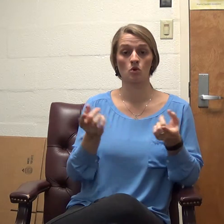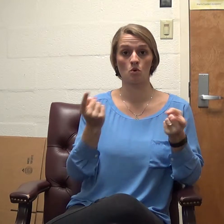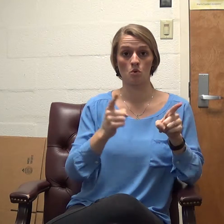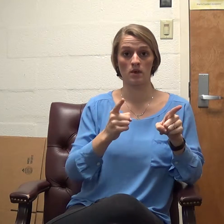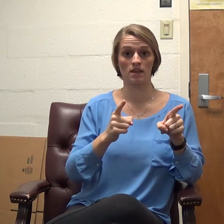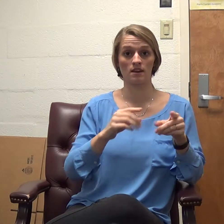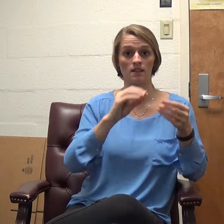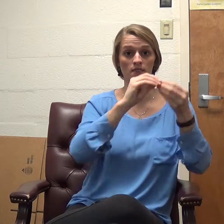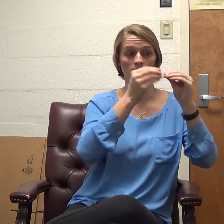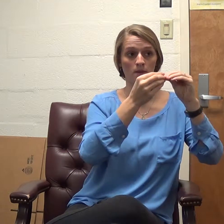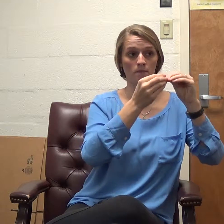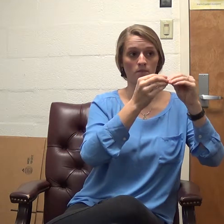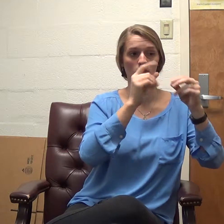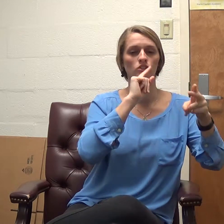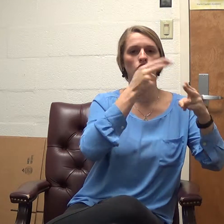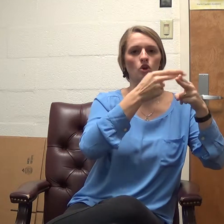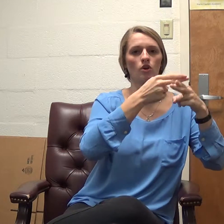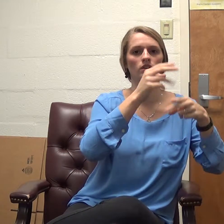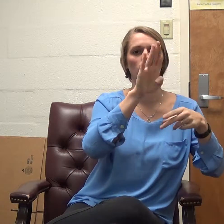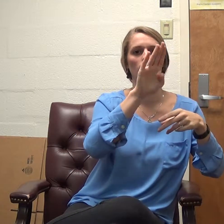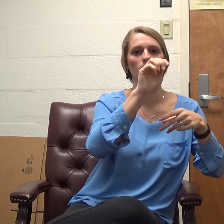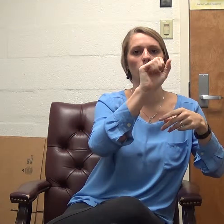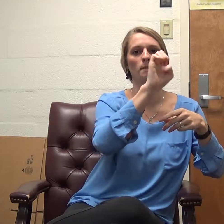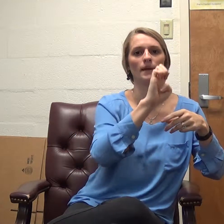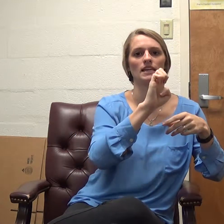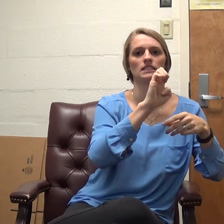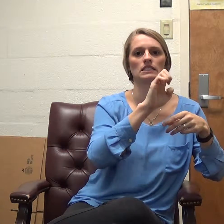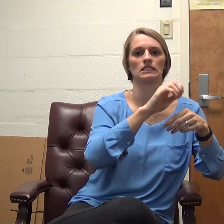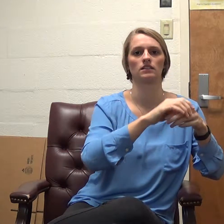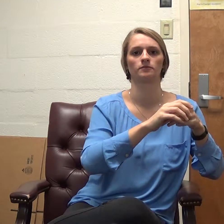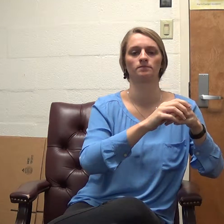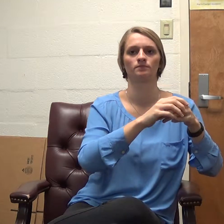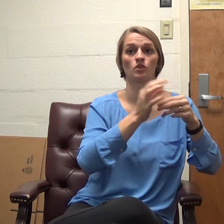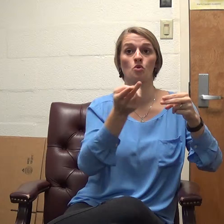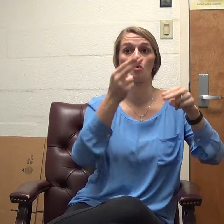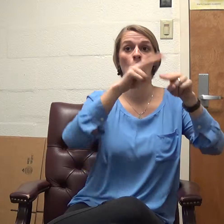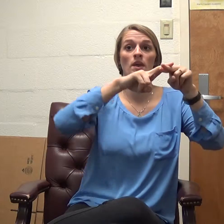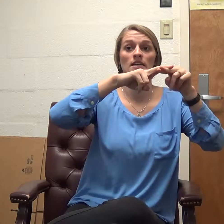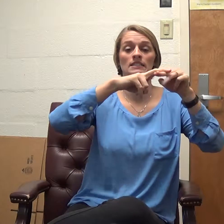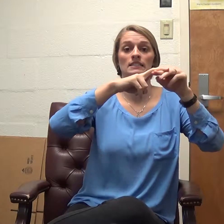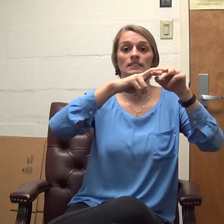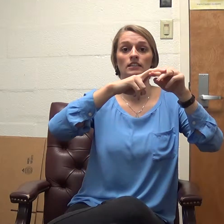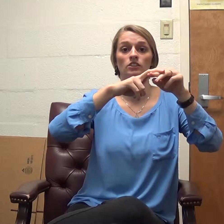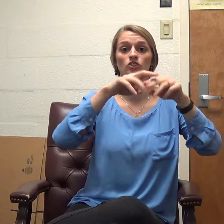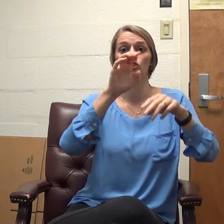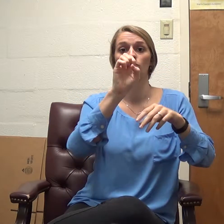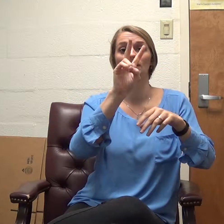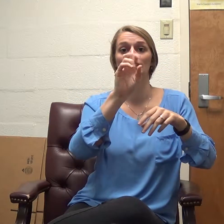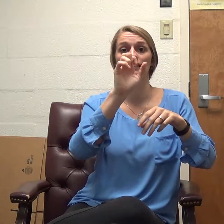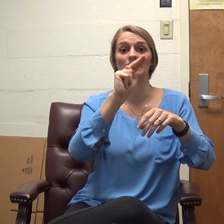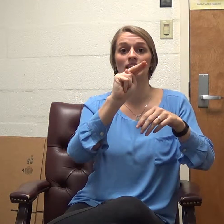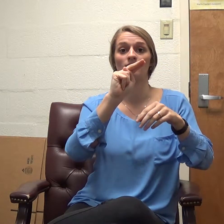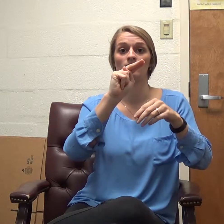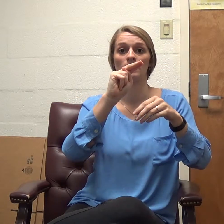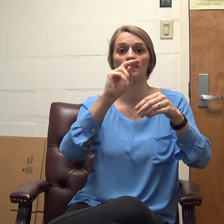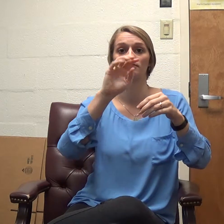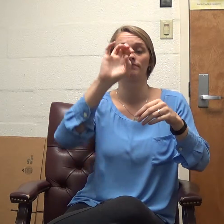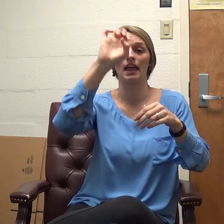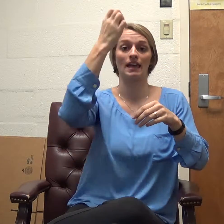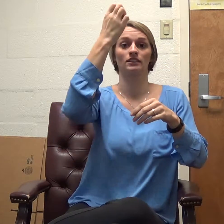negative 4, and I raise it to an even power, I got a positive number, right? Negative 4 to an even power is positive